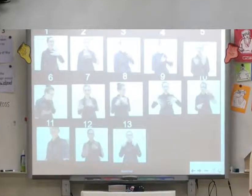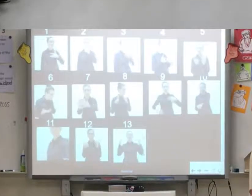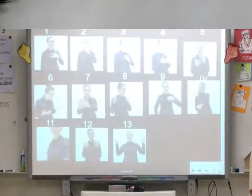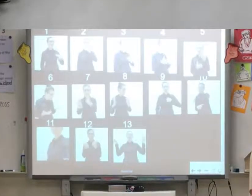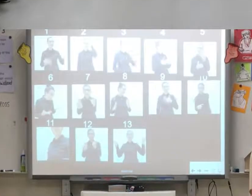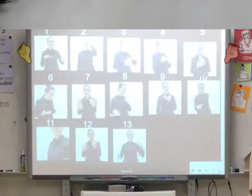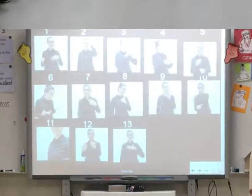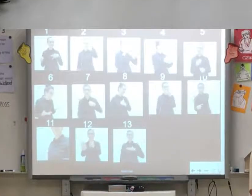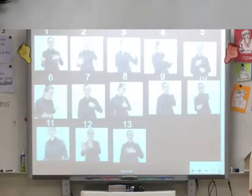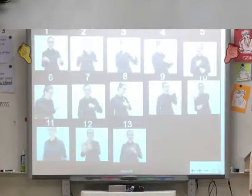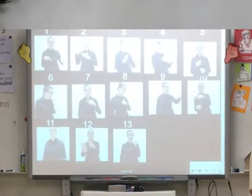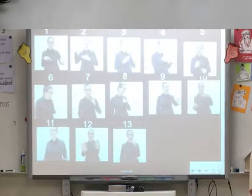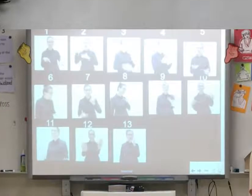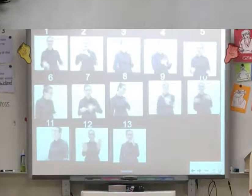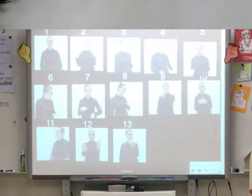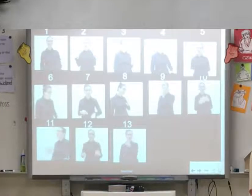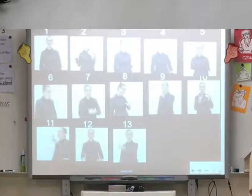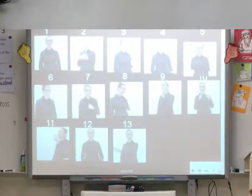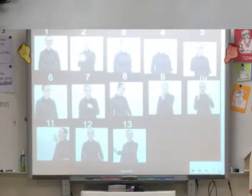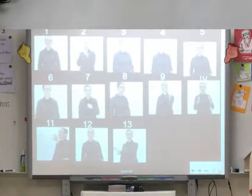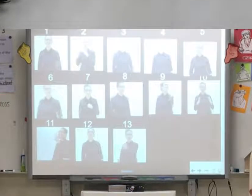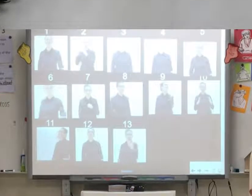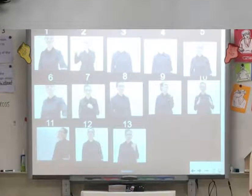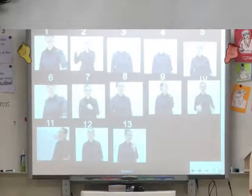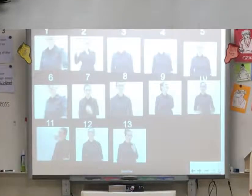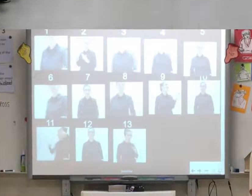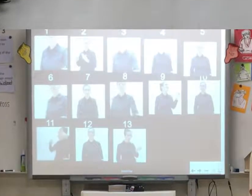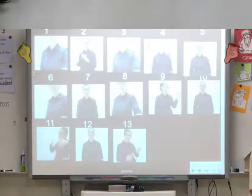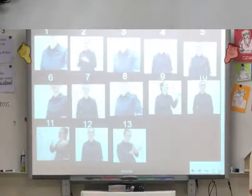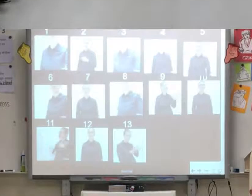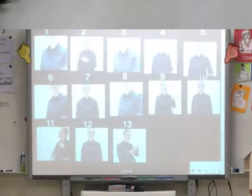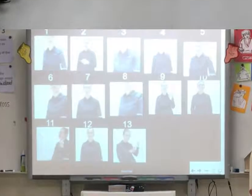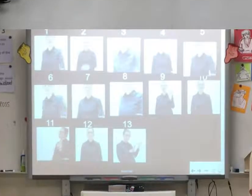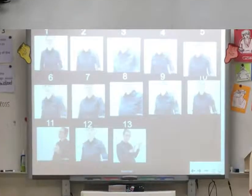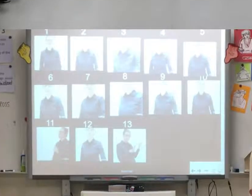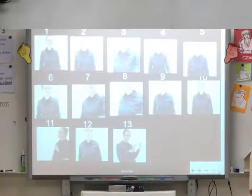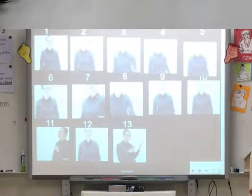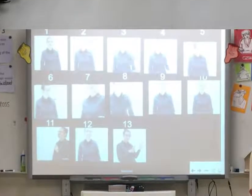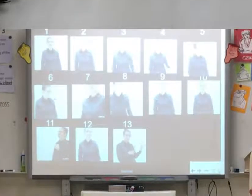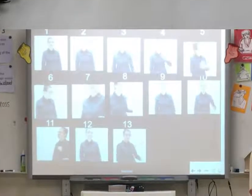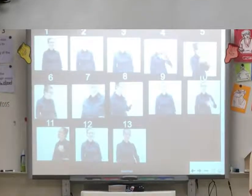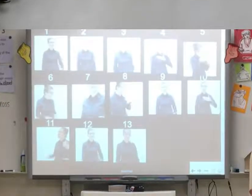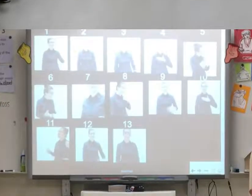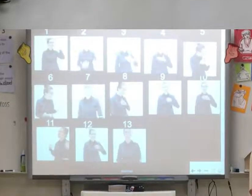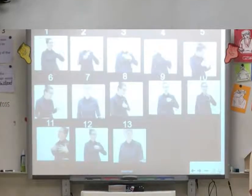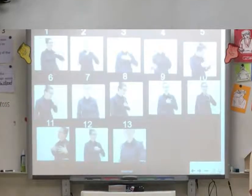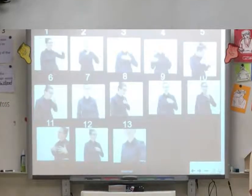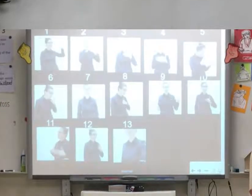Oh, maybe number 9. I think- It's number 6. Yeah, number 6. Yeah, number 9. Oh, yeah.